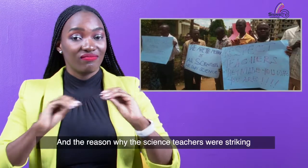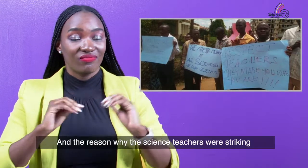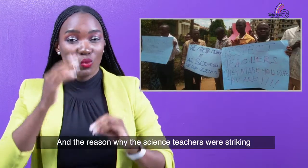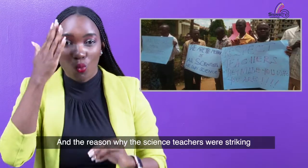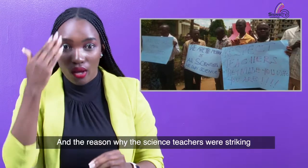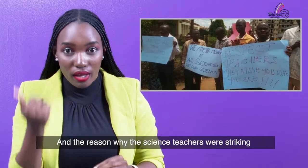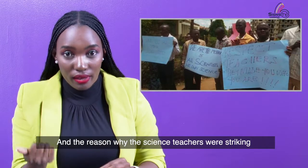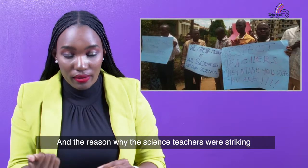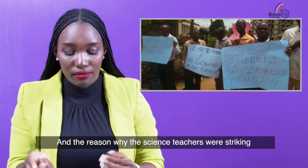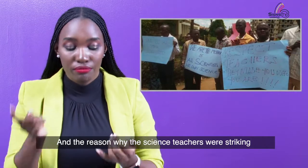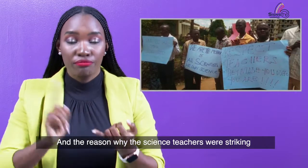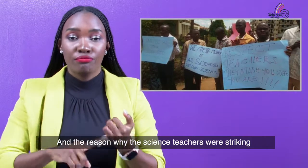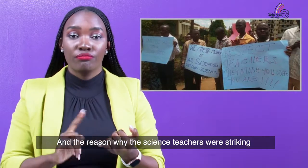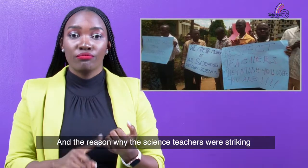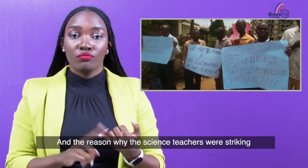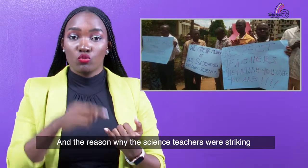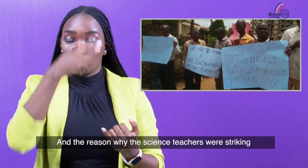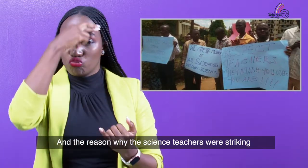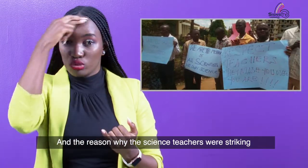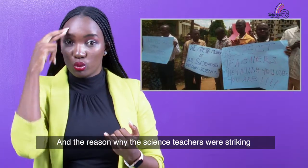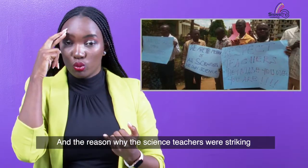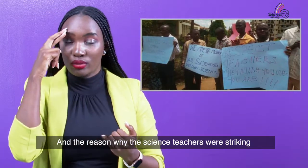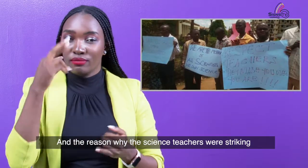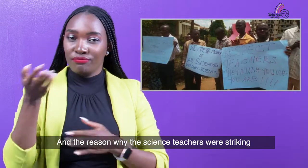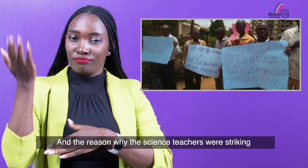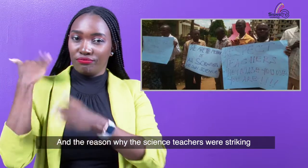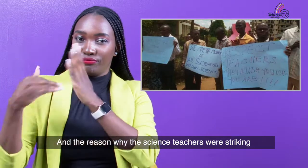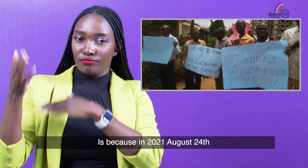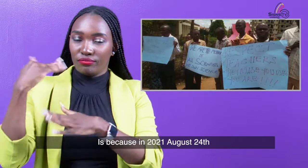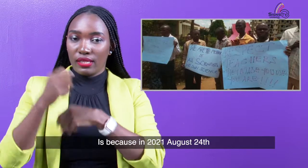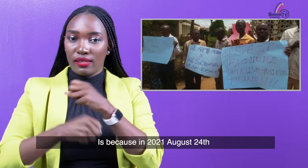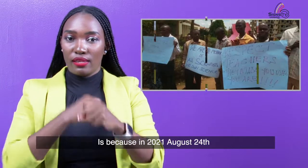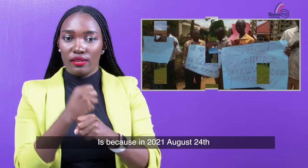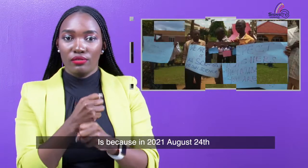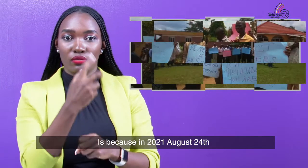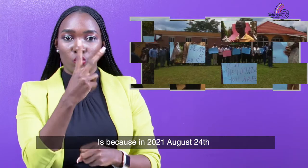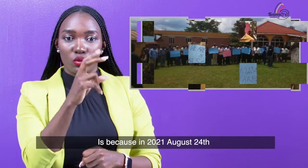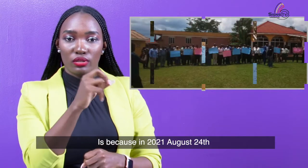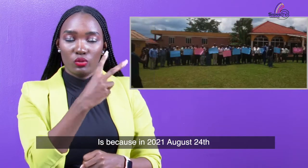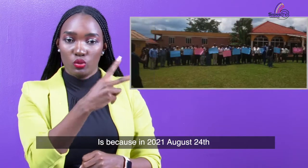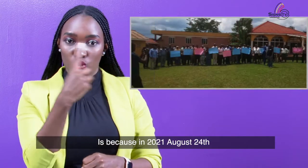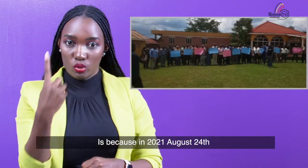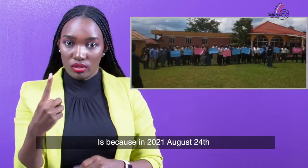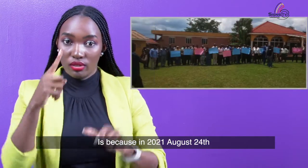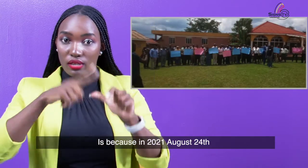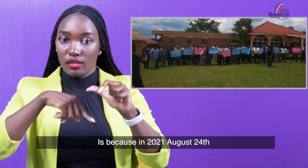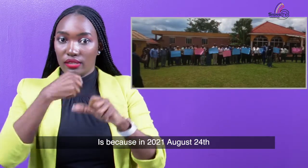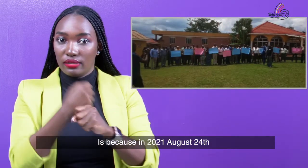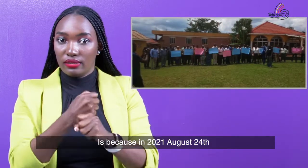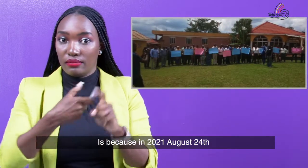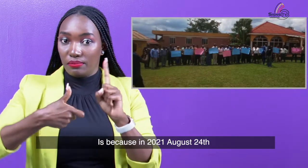And the reason why the science teachers were striking is because in 2021, August